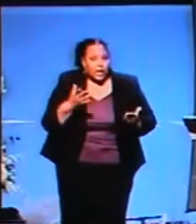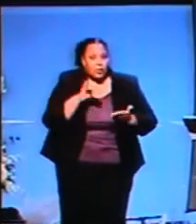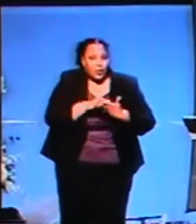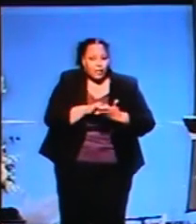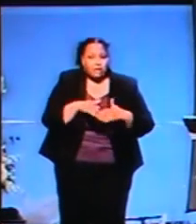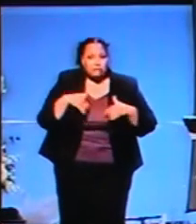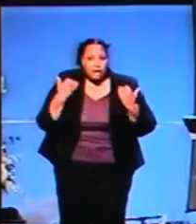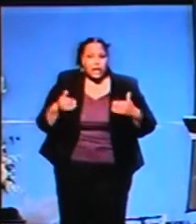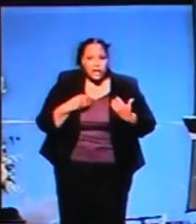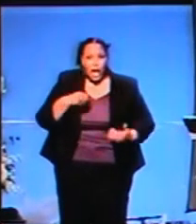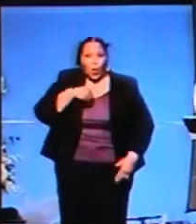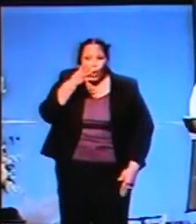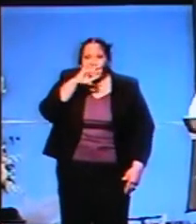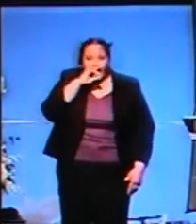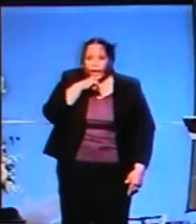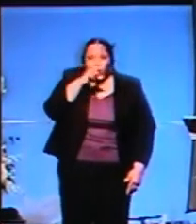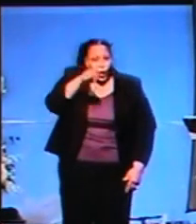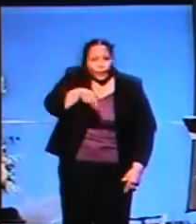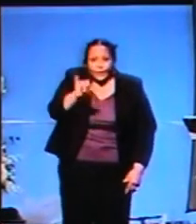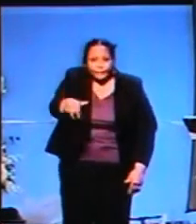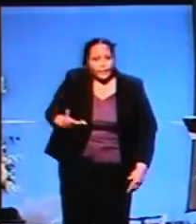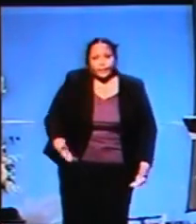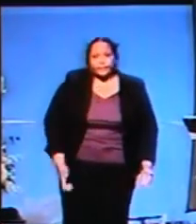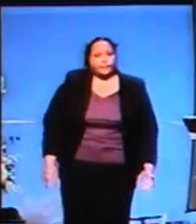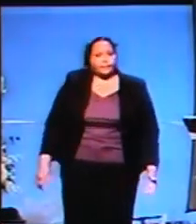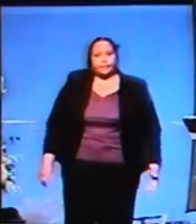young white kid, you wouldn't need no study.